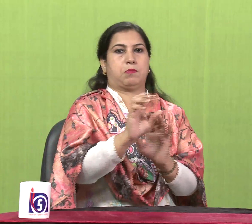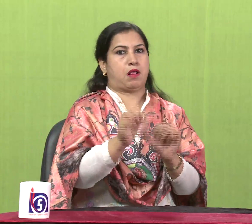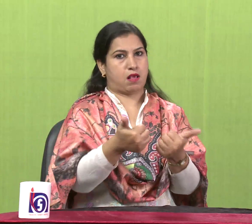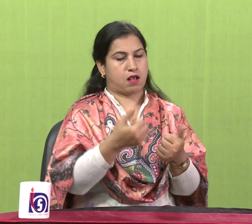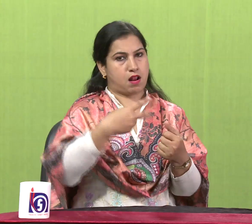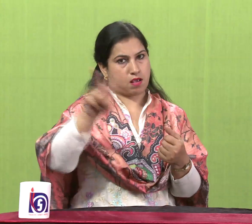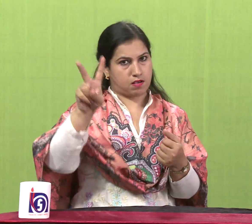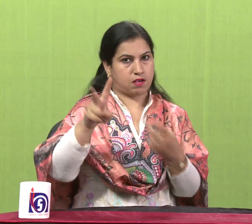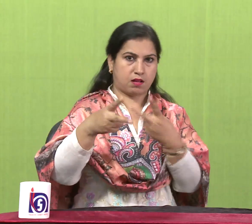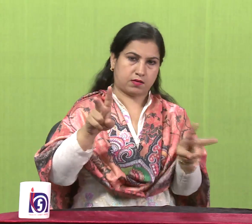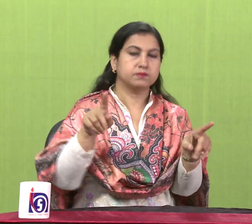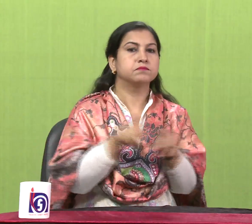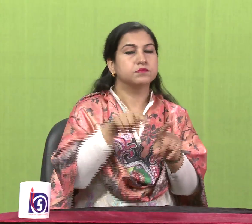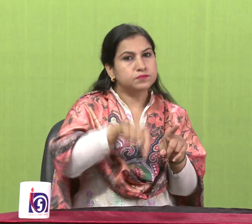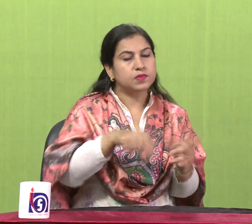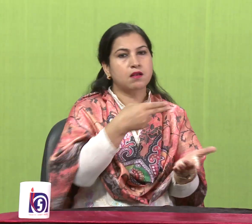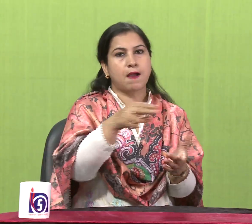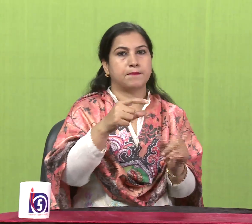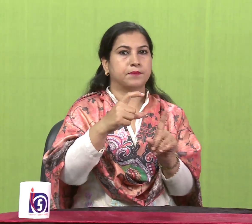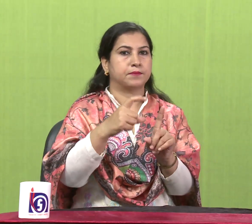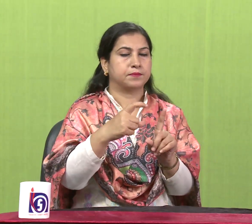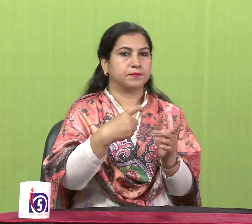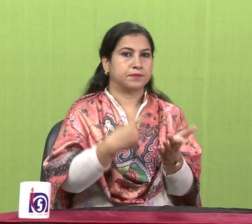as regional diversity.